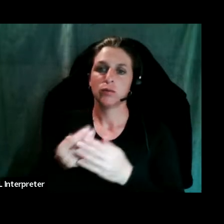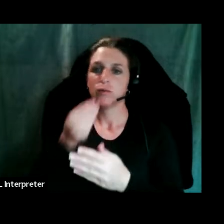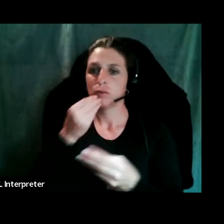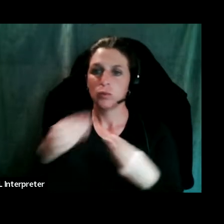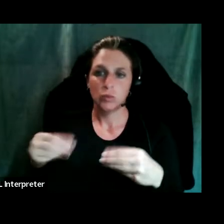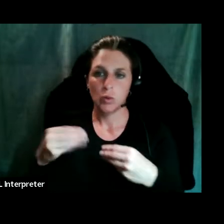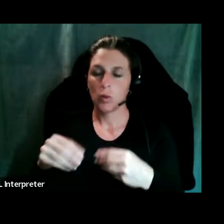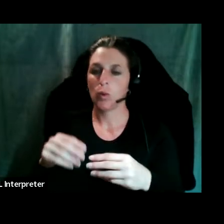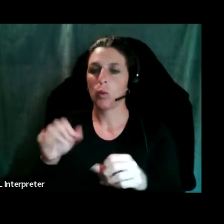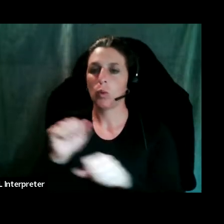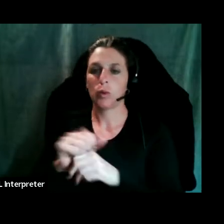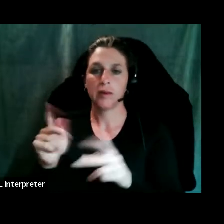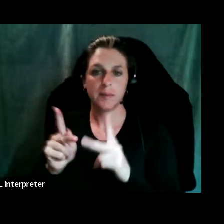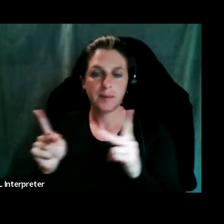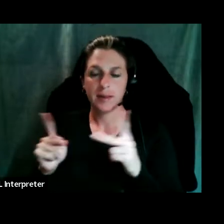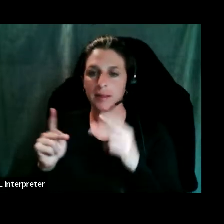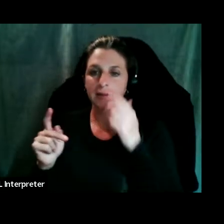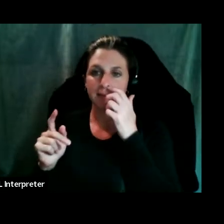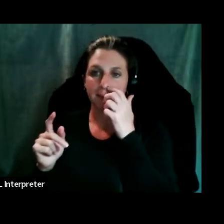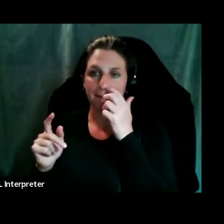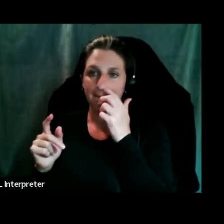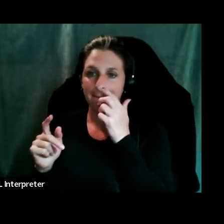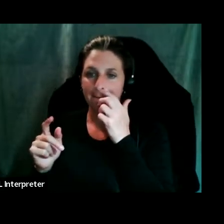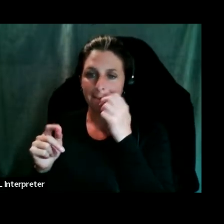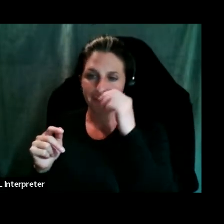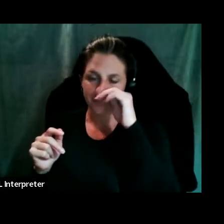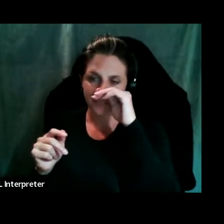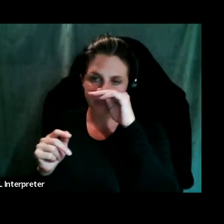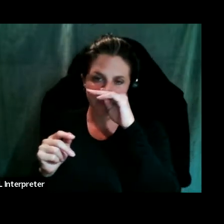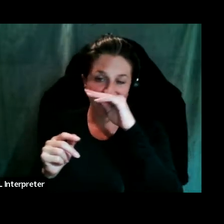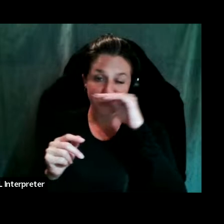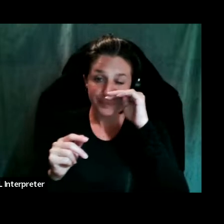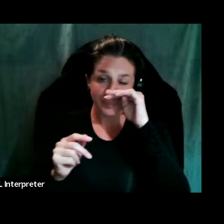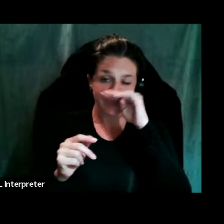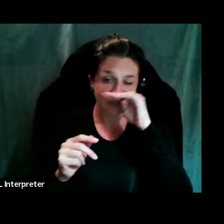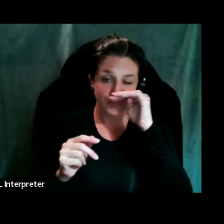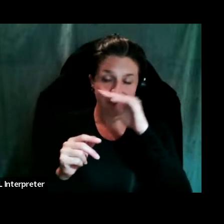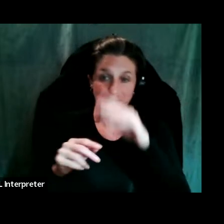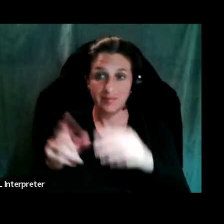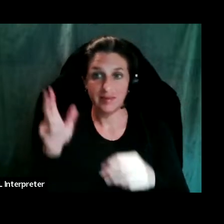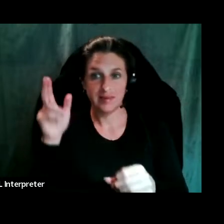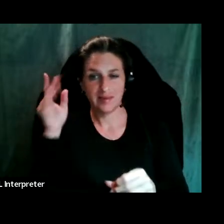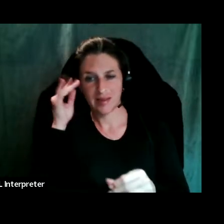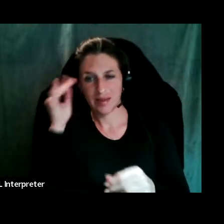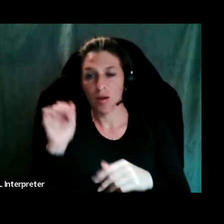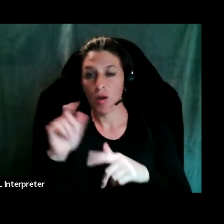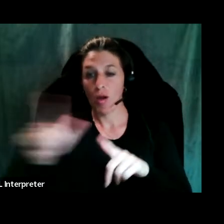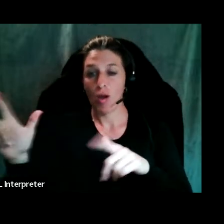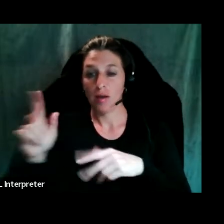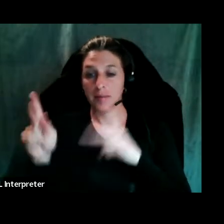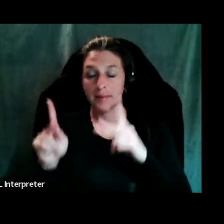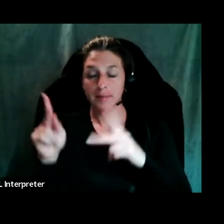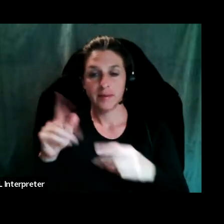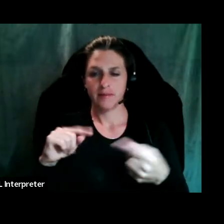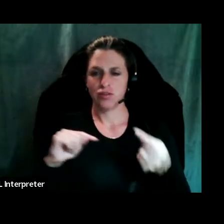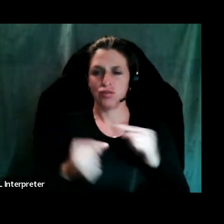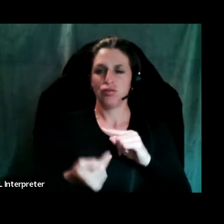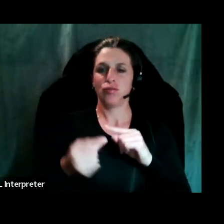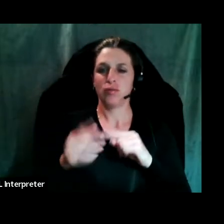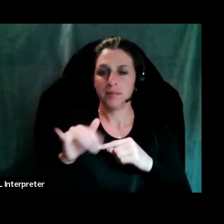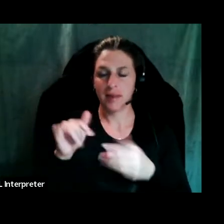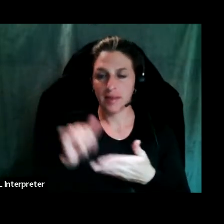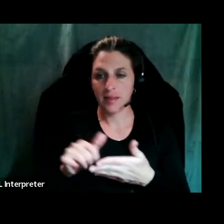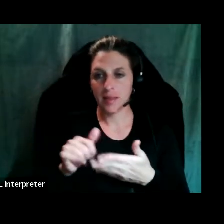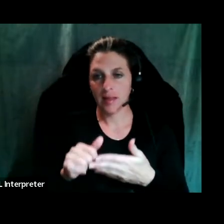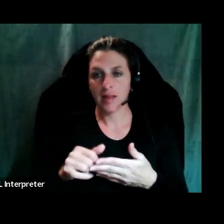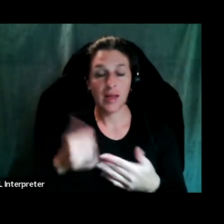a workplace. We have to. And think of all the people that are being hurt by this. We have to, I don't know the answer, but I